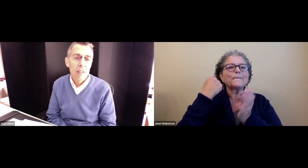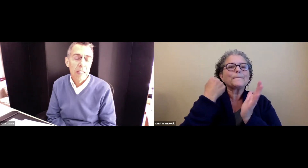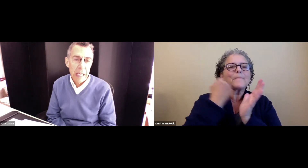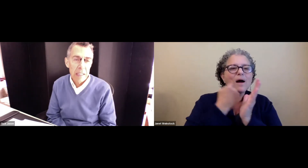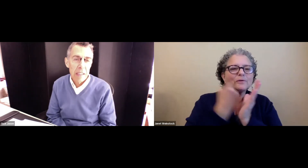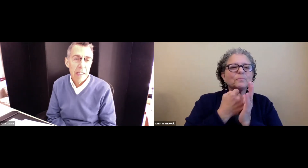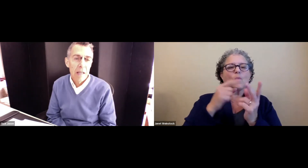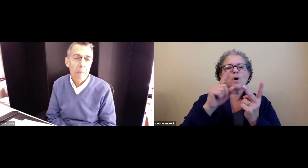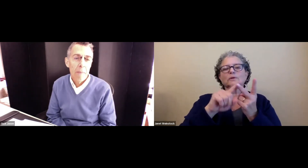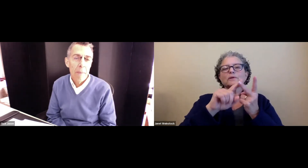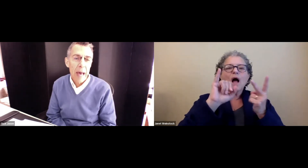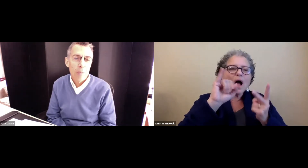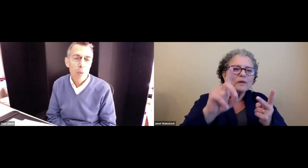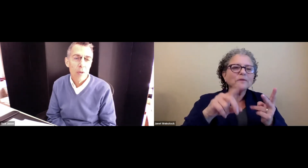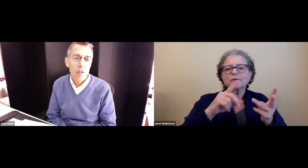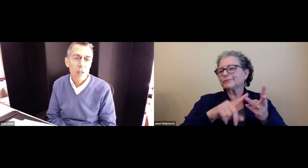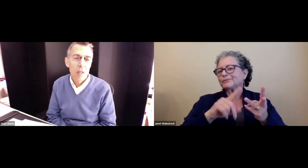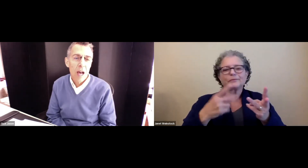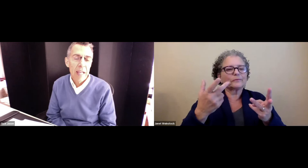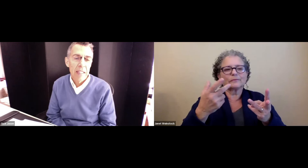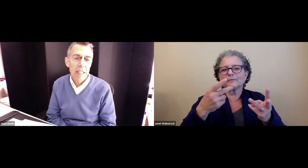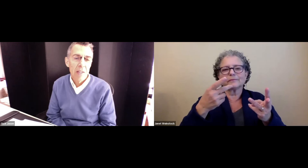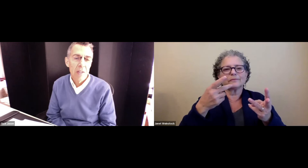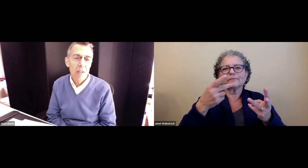get passports, IDs,